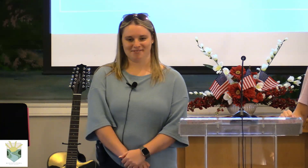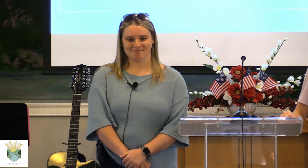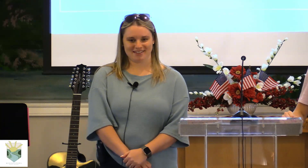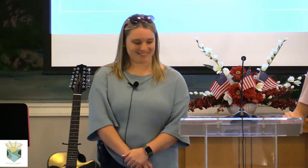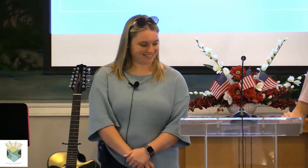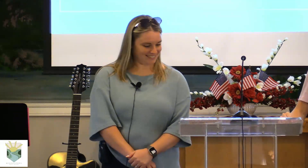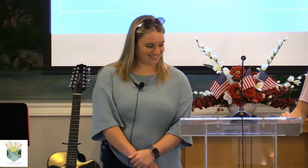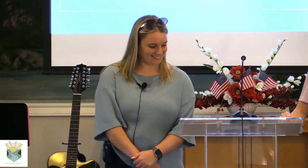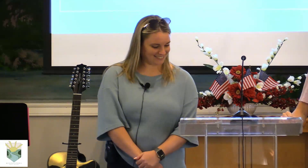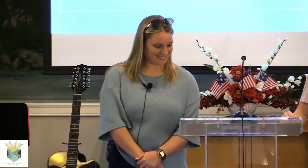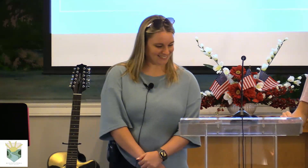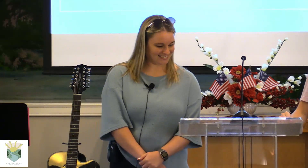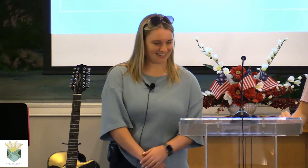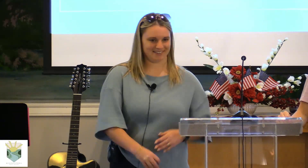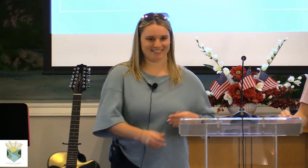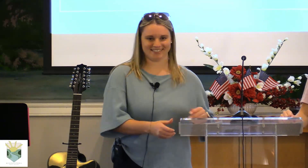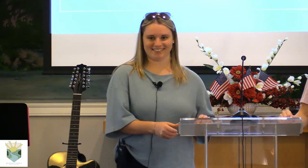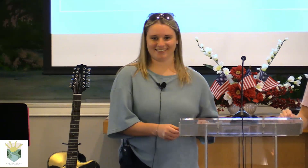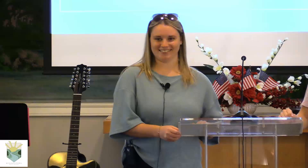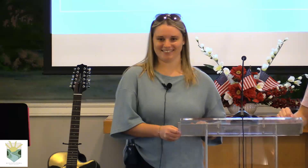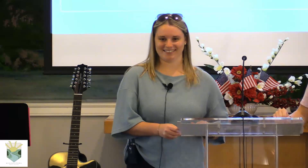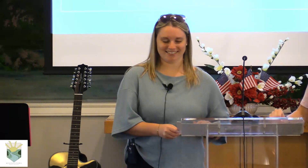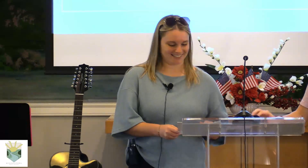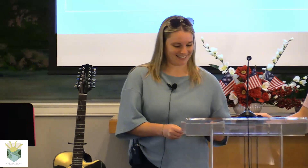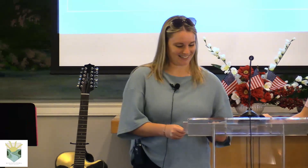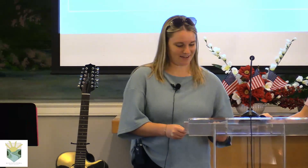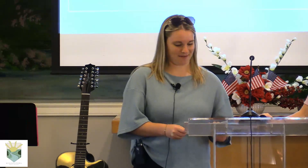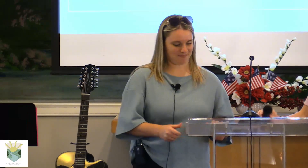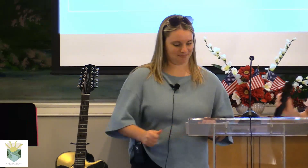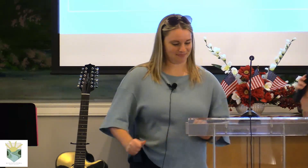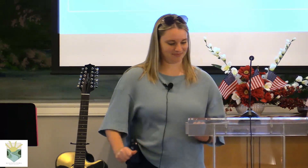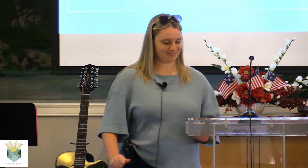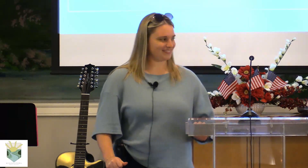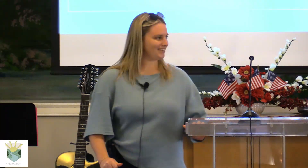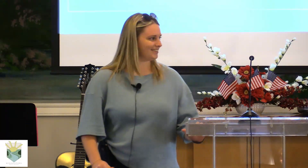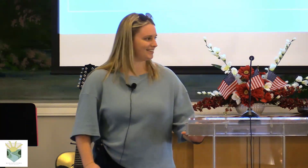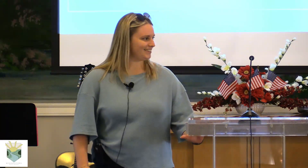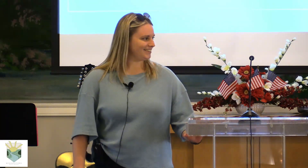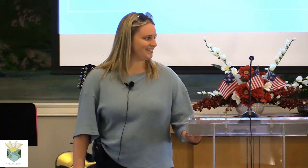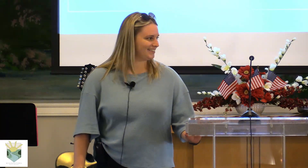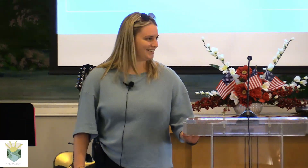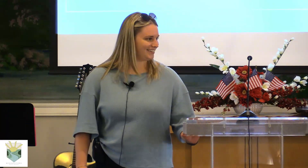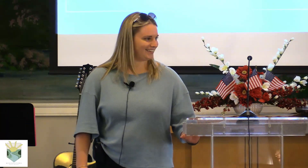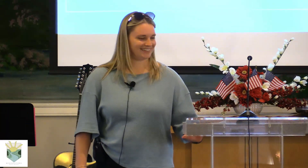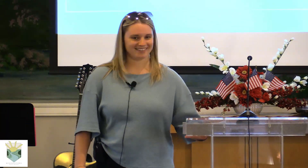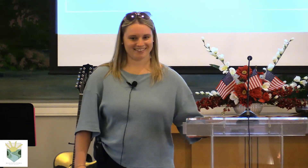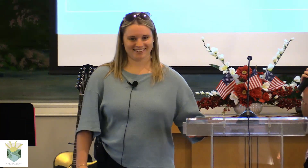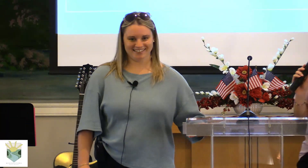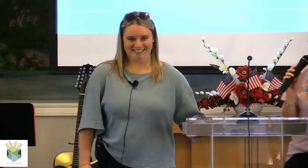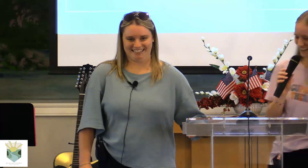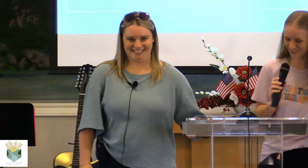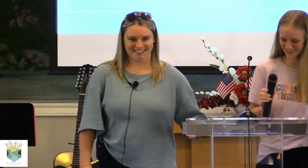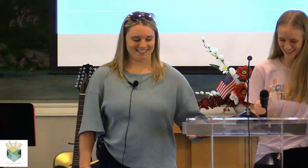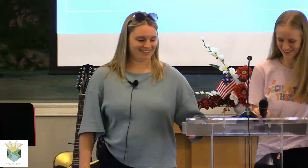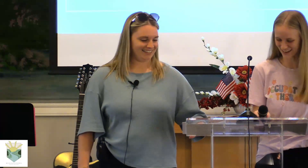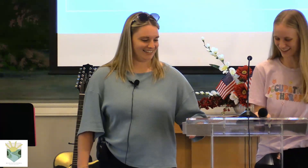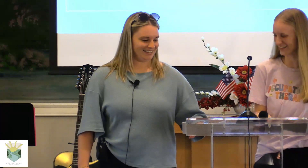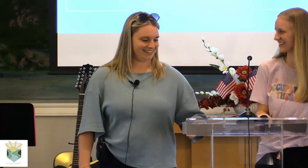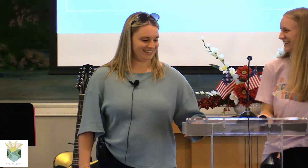me. So anyways. Okay. This is an exciting opportunity, isn't it, everybody? I think we should take advantage of it.